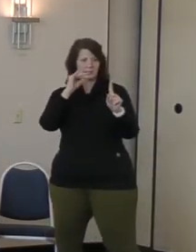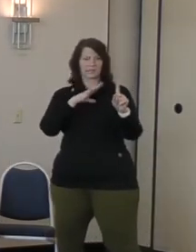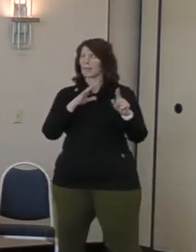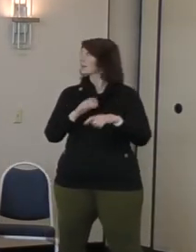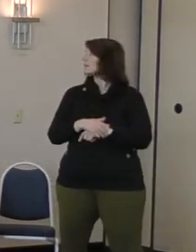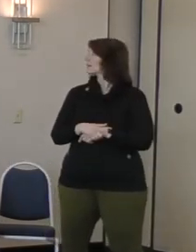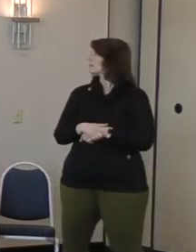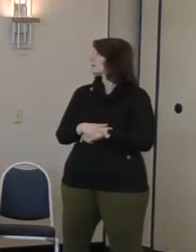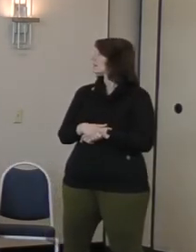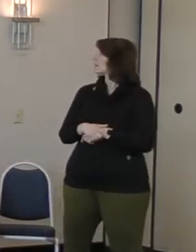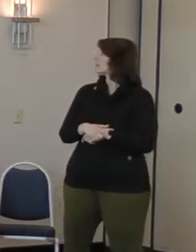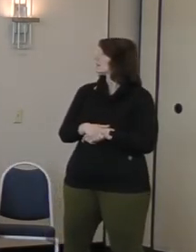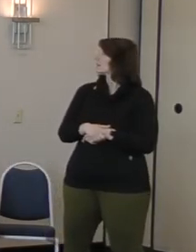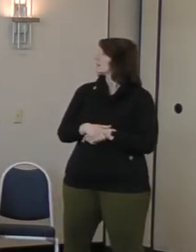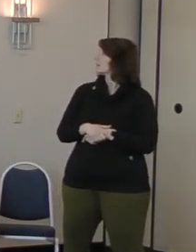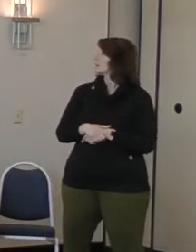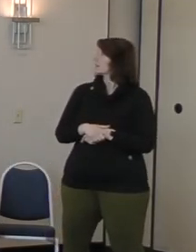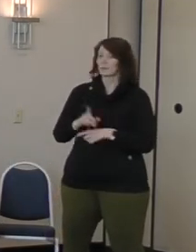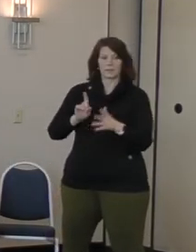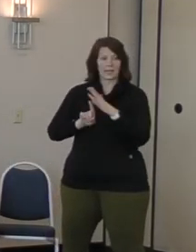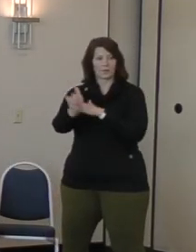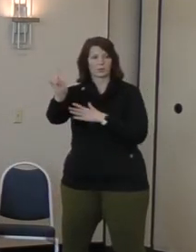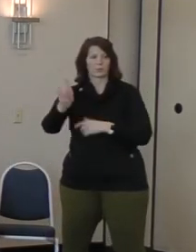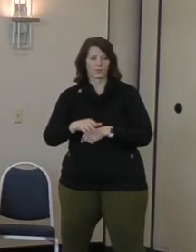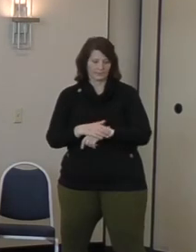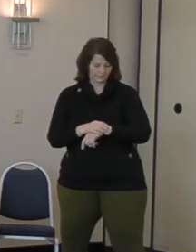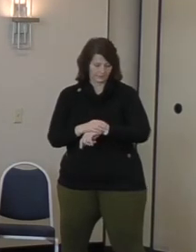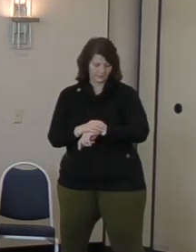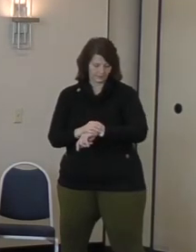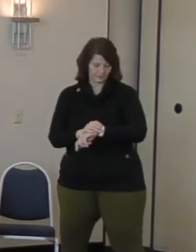a nice inside line, and he's through.